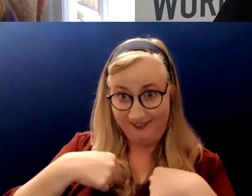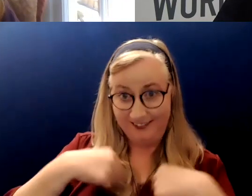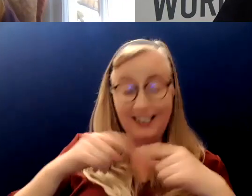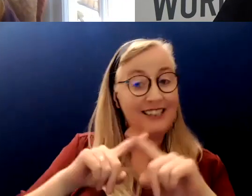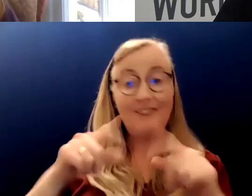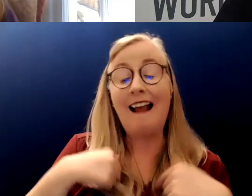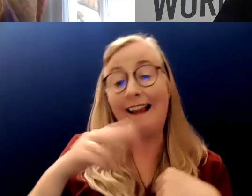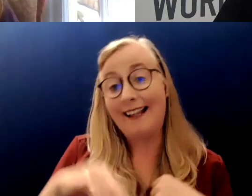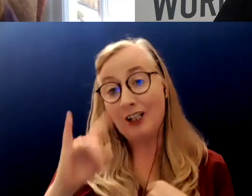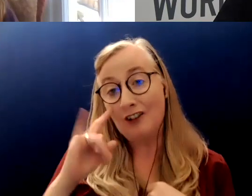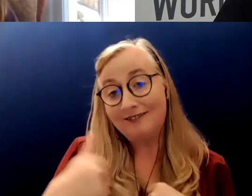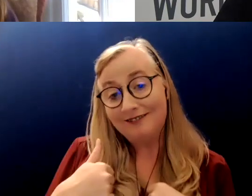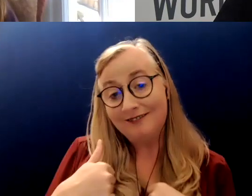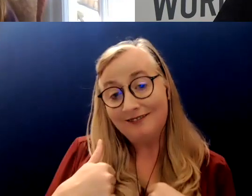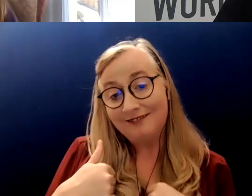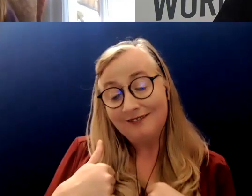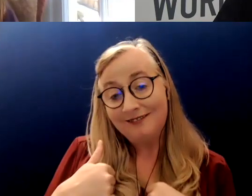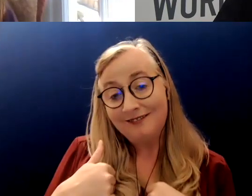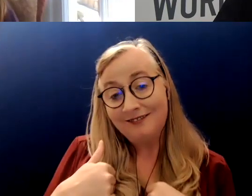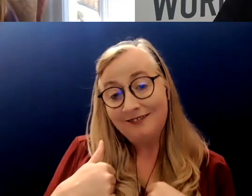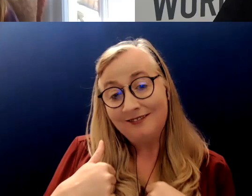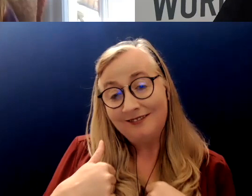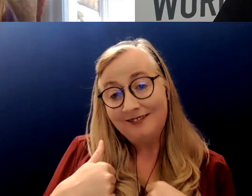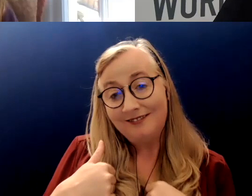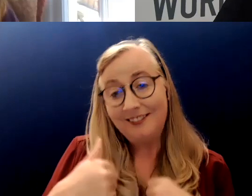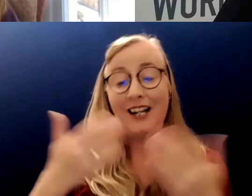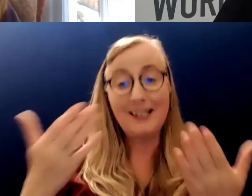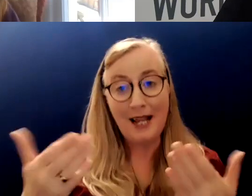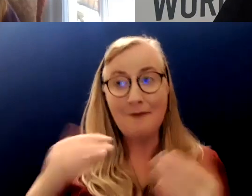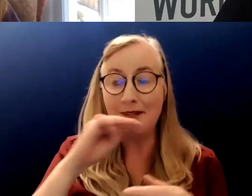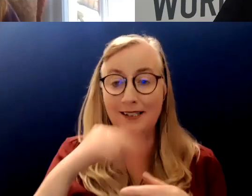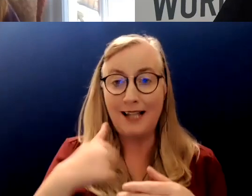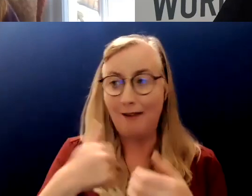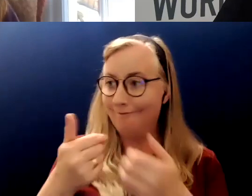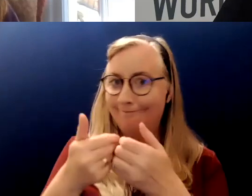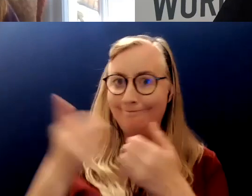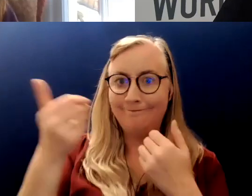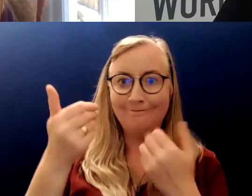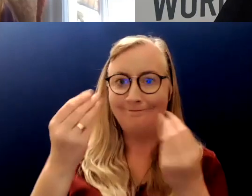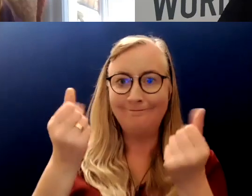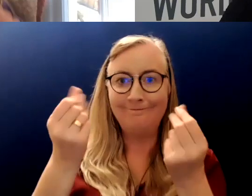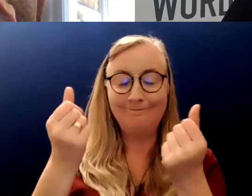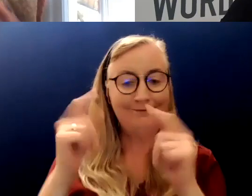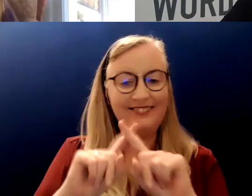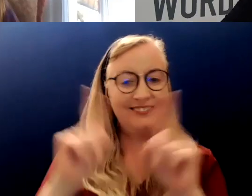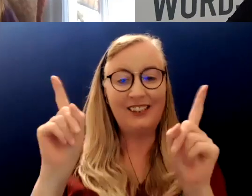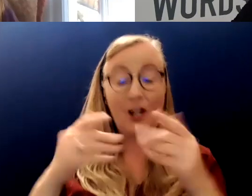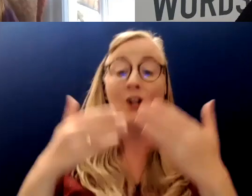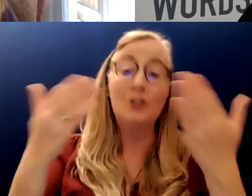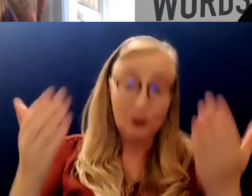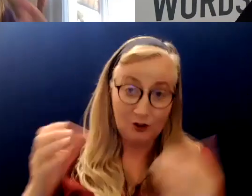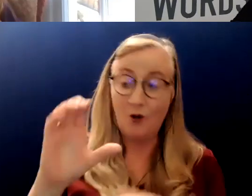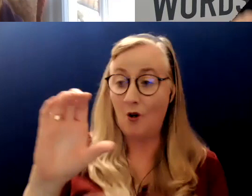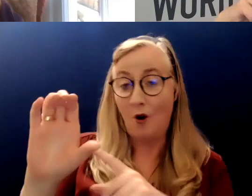hear. That made something that set me apart somehow. So Coda, the